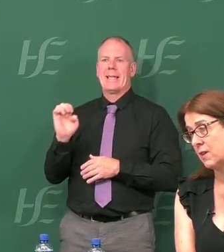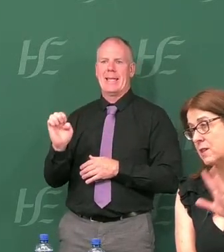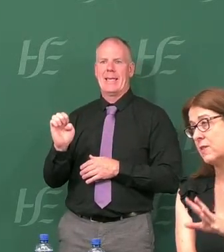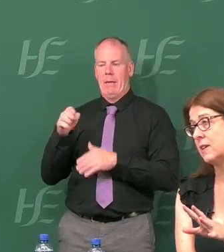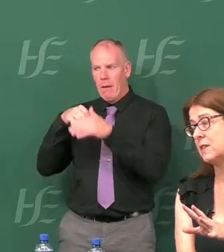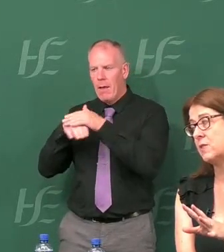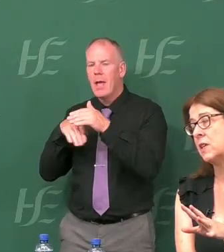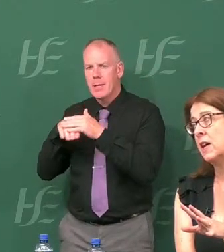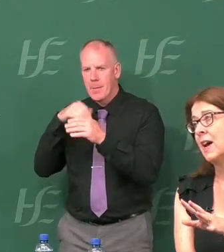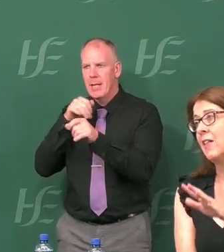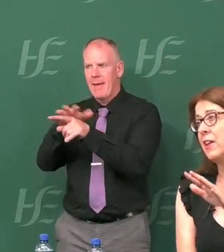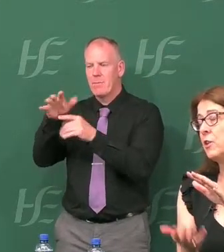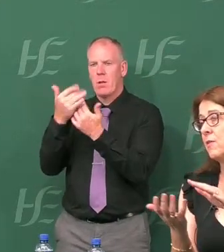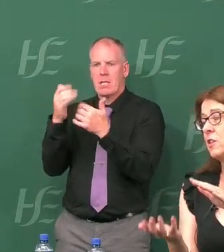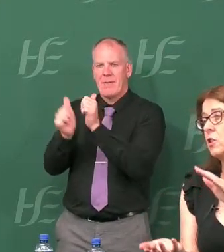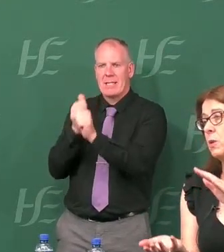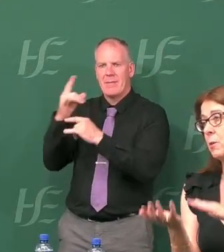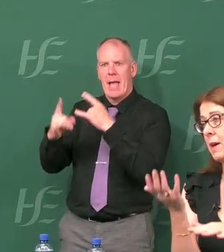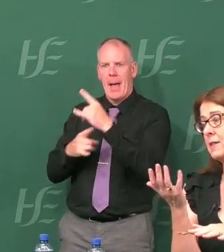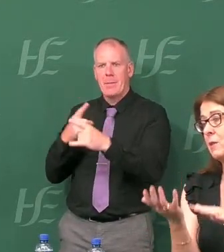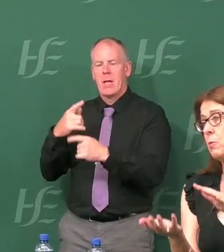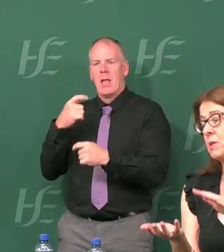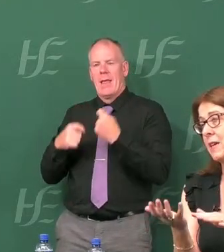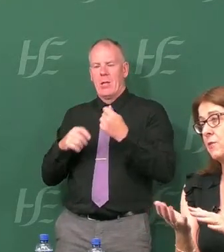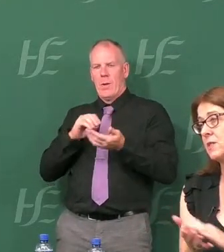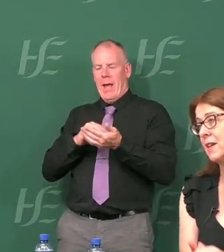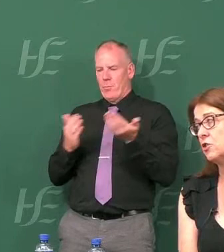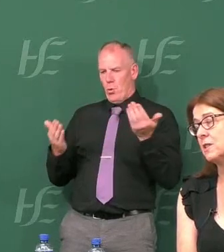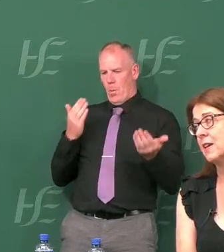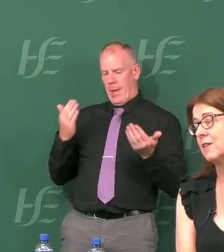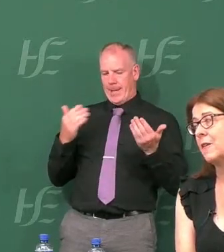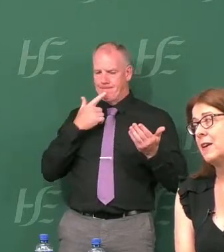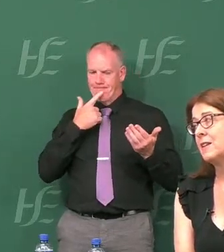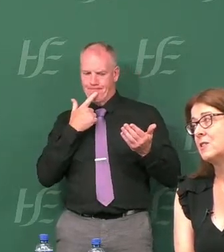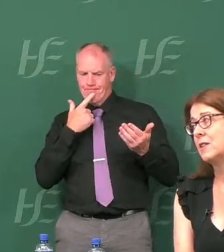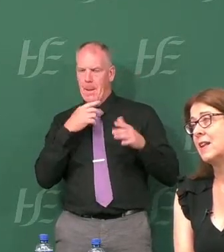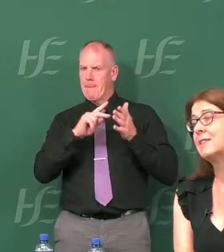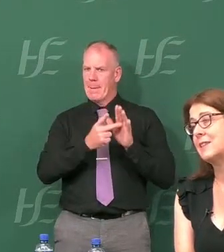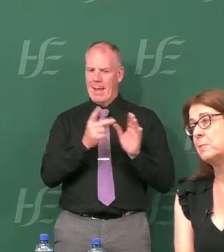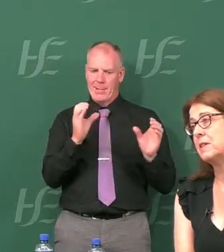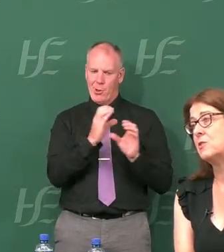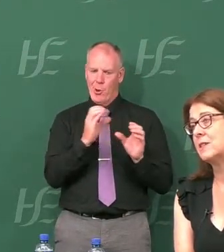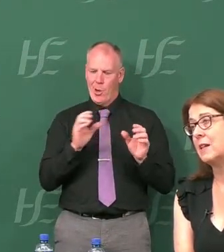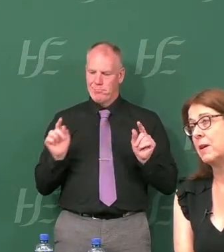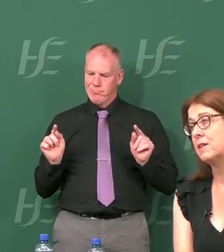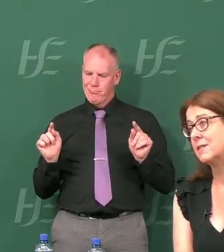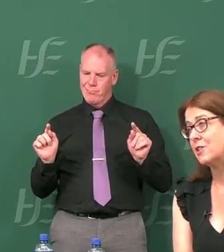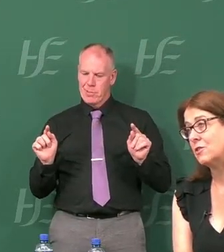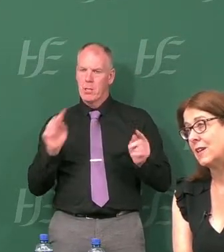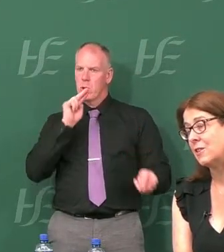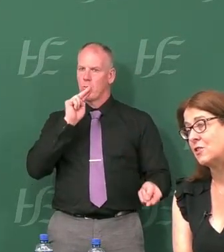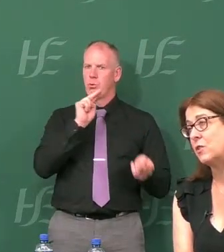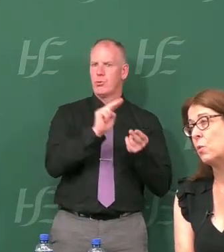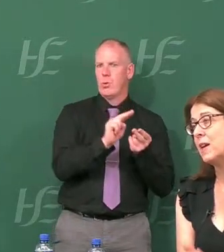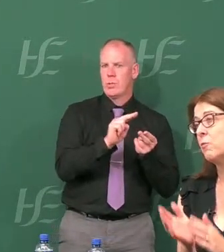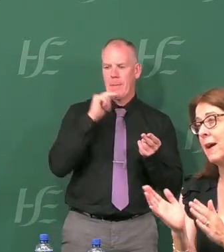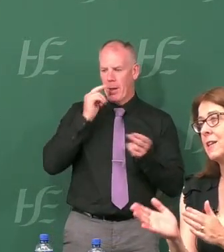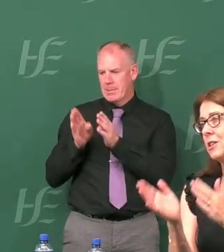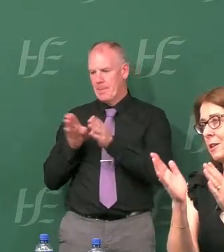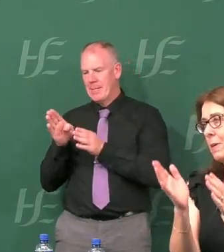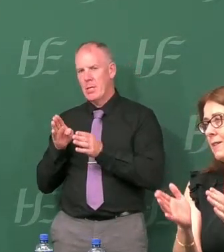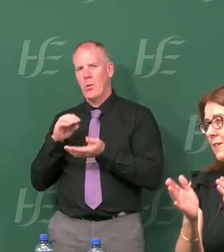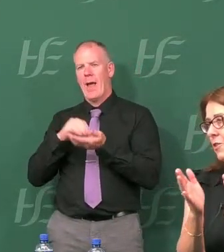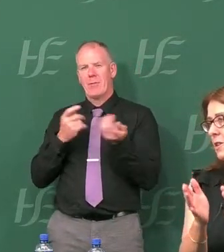that drive a lot of the activity. And then you have to look at what capacity we protect for scheduled care. So the next step is you scale back on scheduled care. So you have a